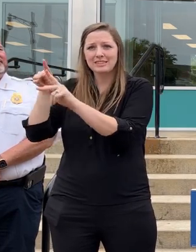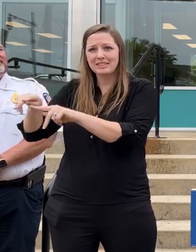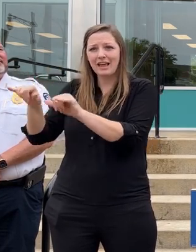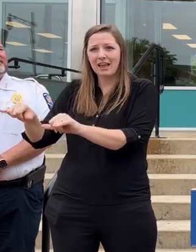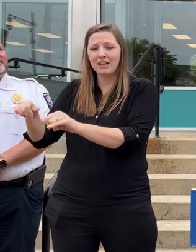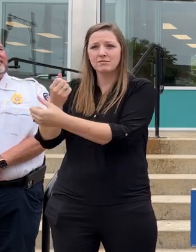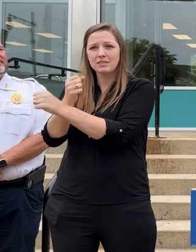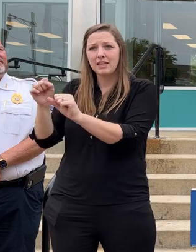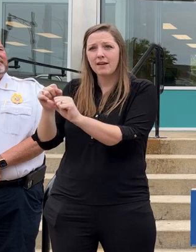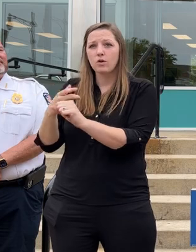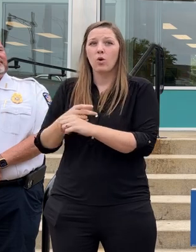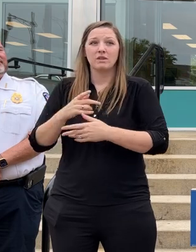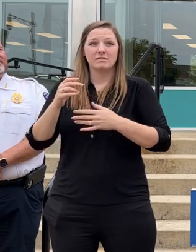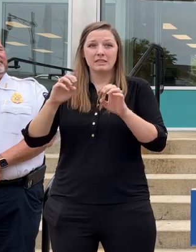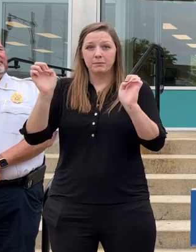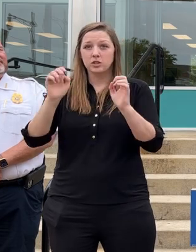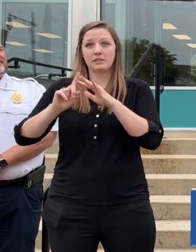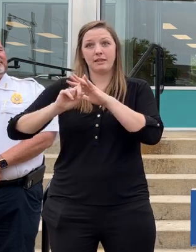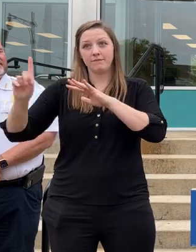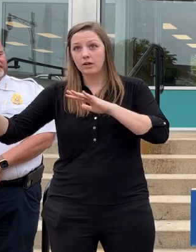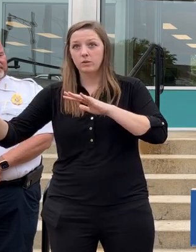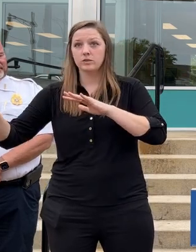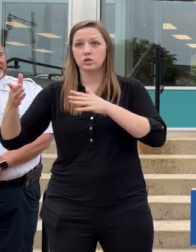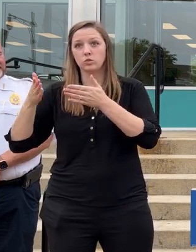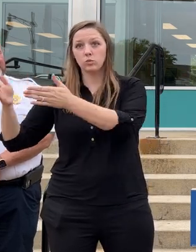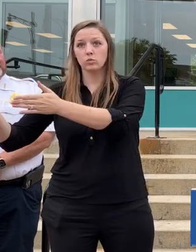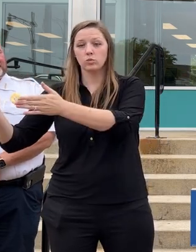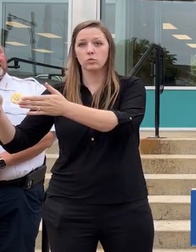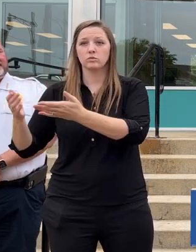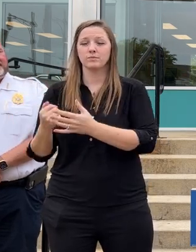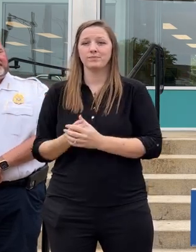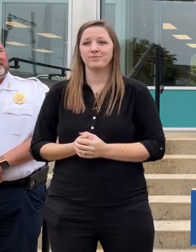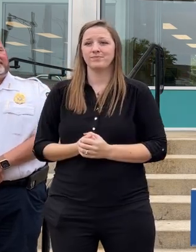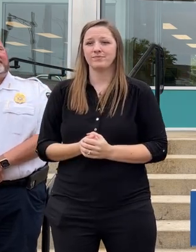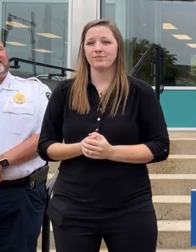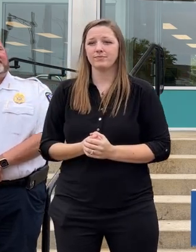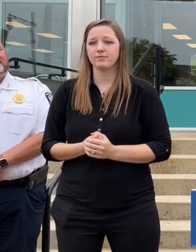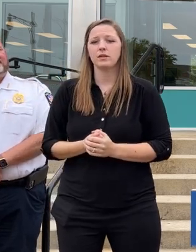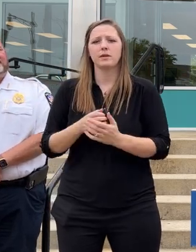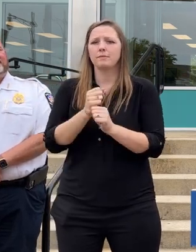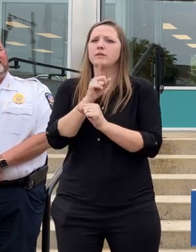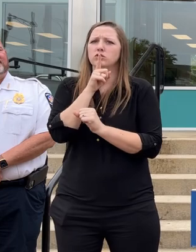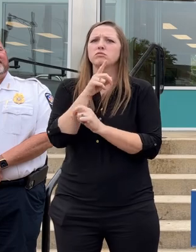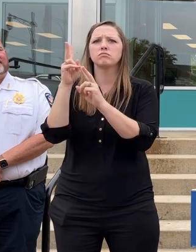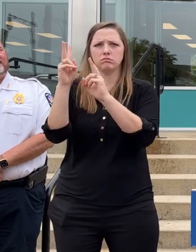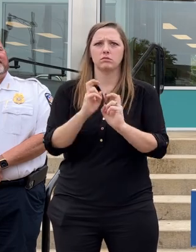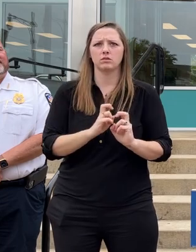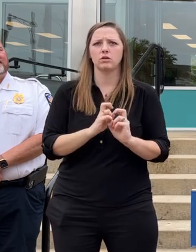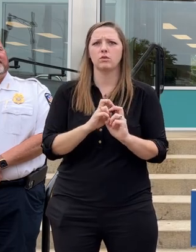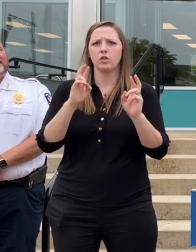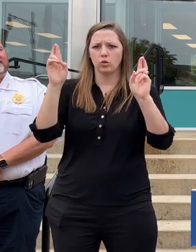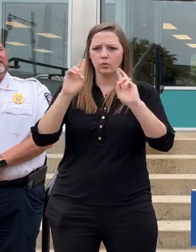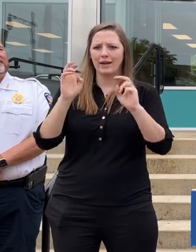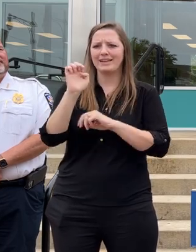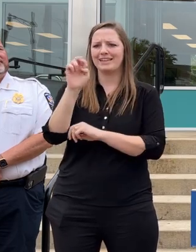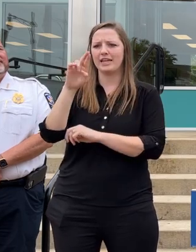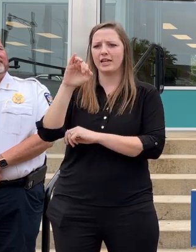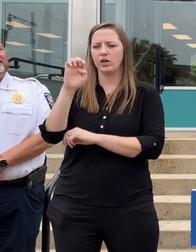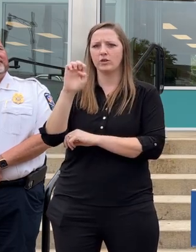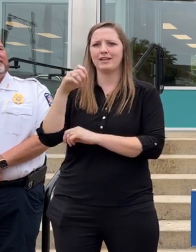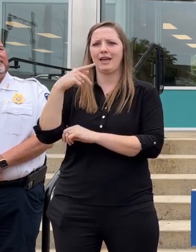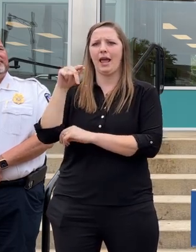entered into a situation where we had to evacuate a portion of our community. So make sure you download the Ready Erie app. Before I